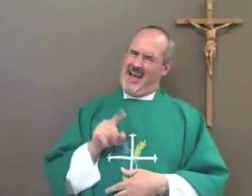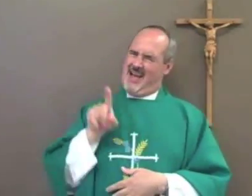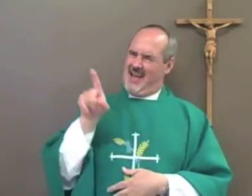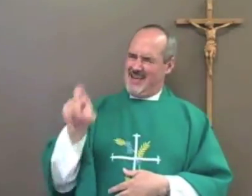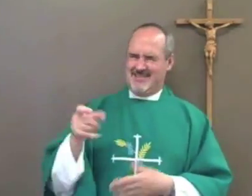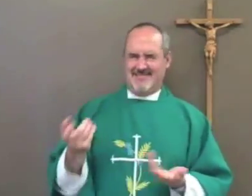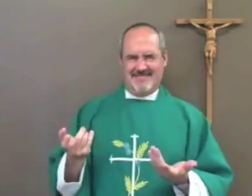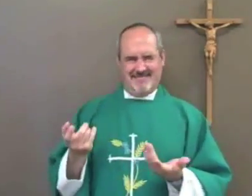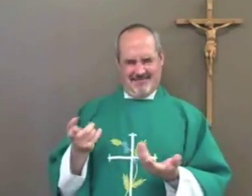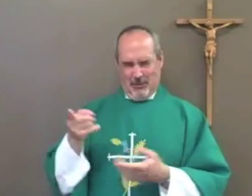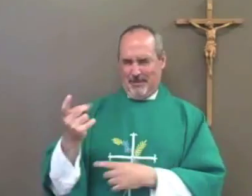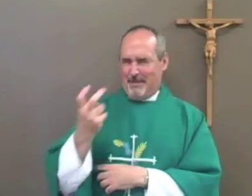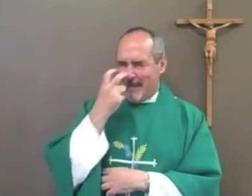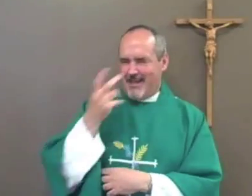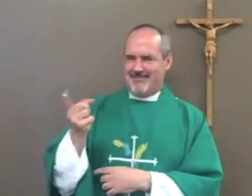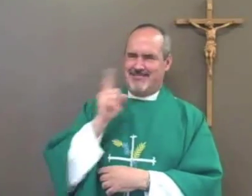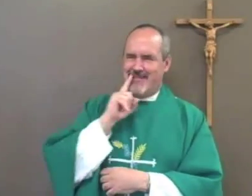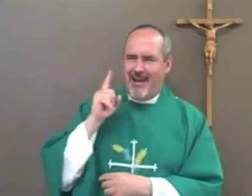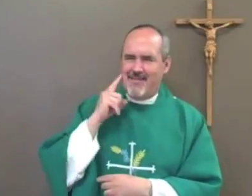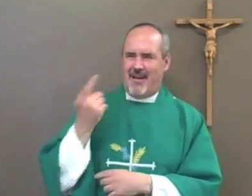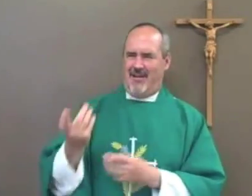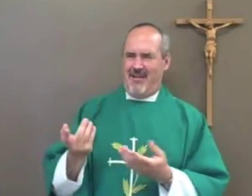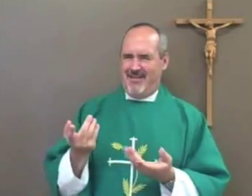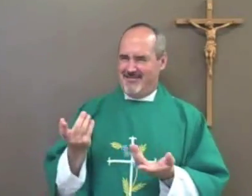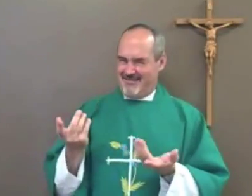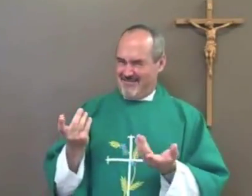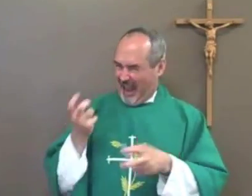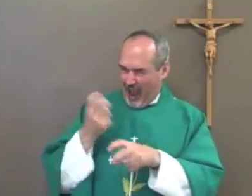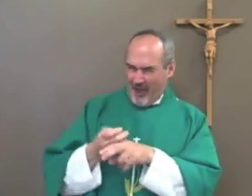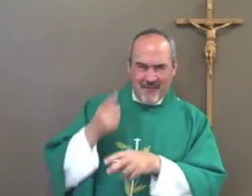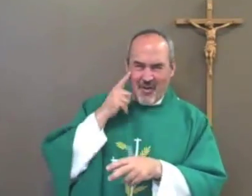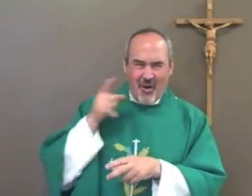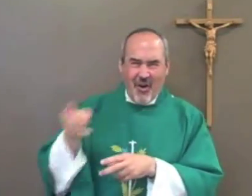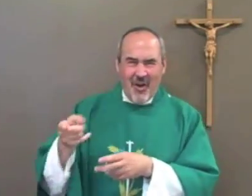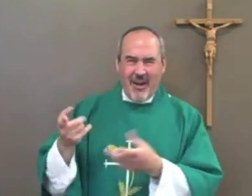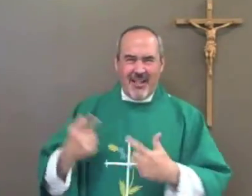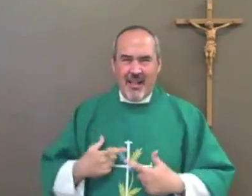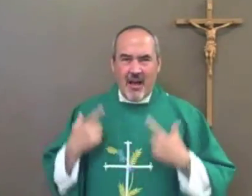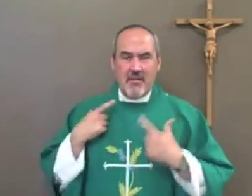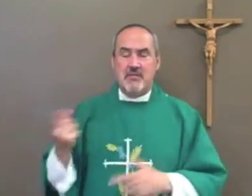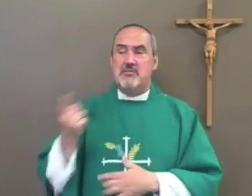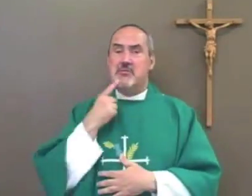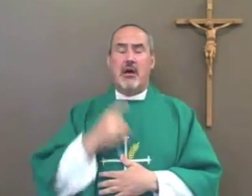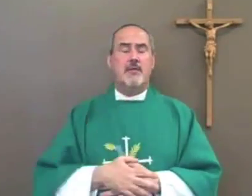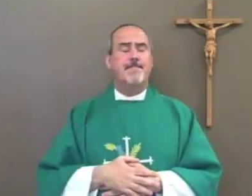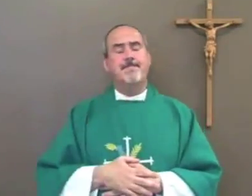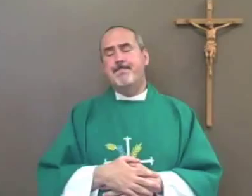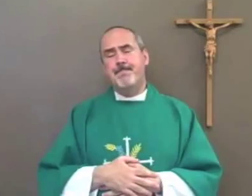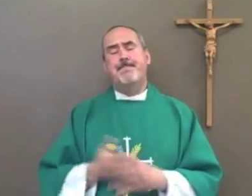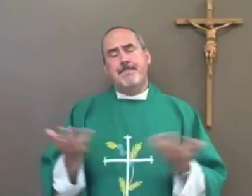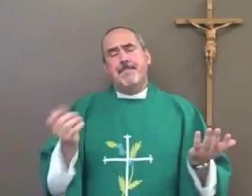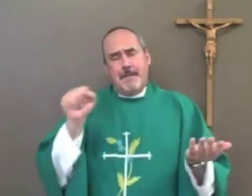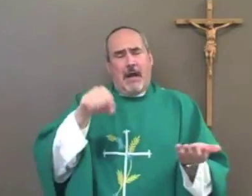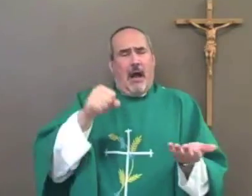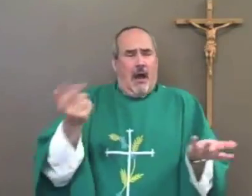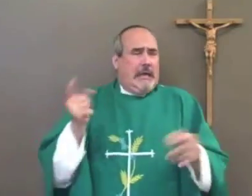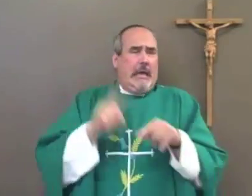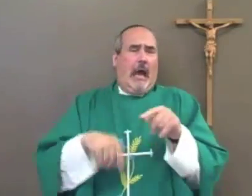impressed with this person. And I asked my friend, is it hard for you being deaf and blind getting through life? And